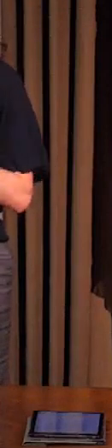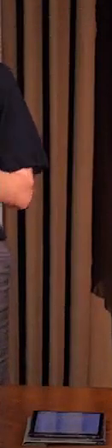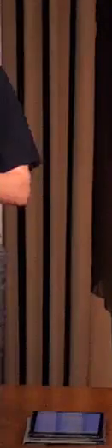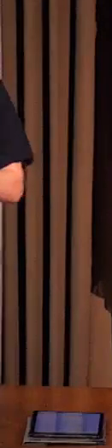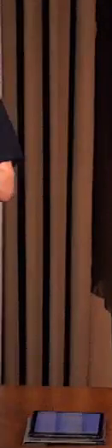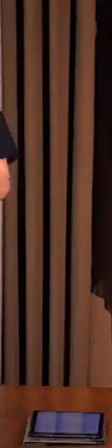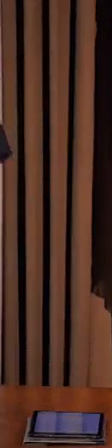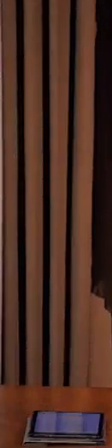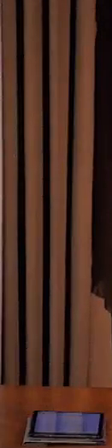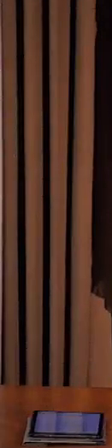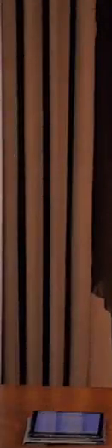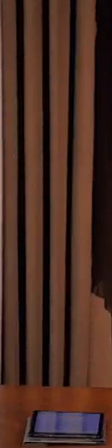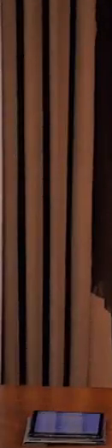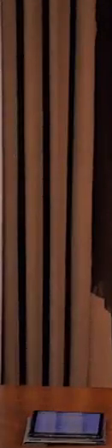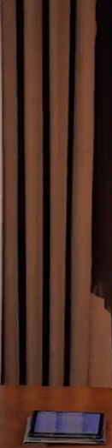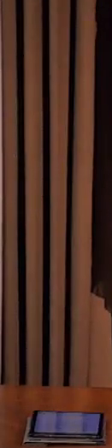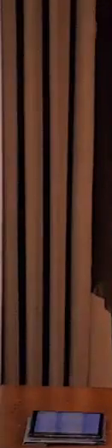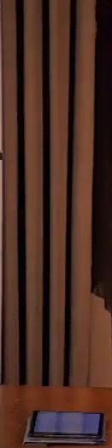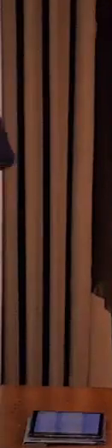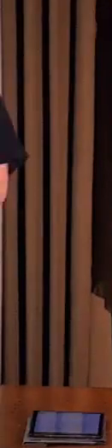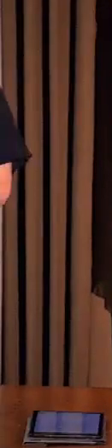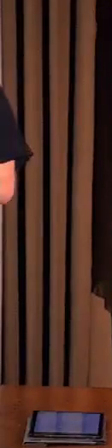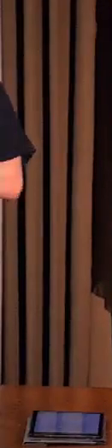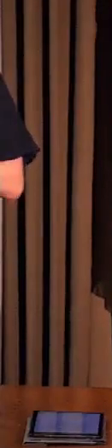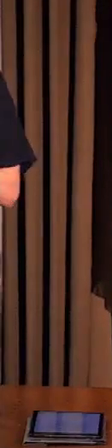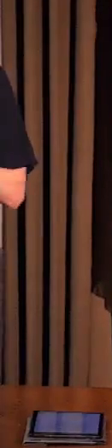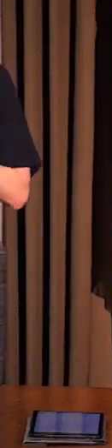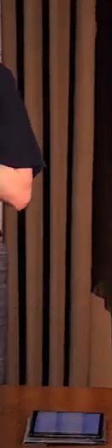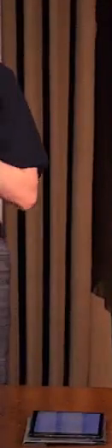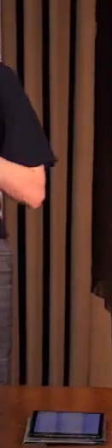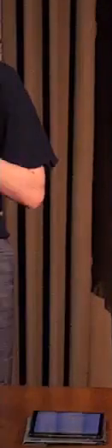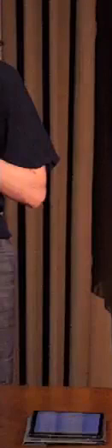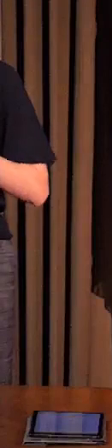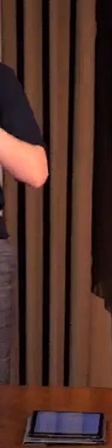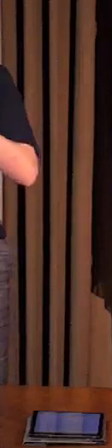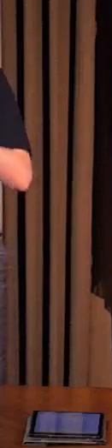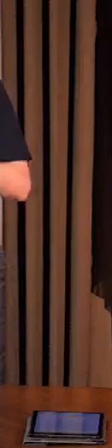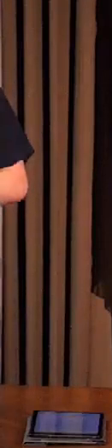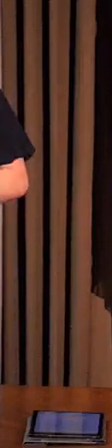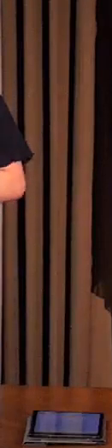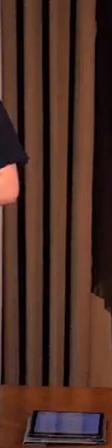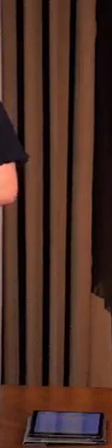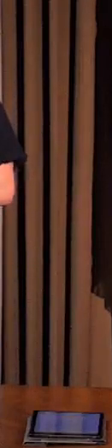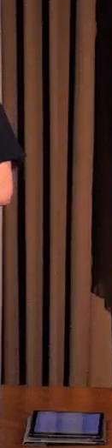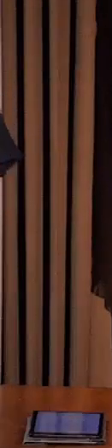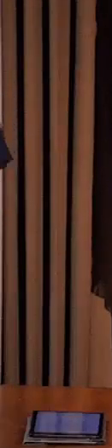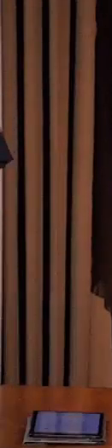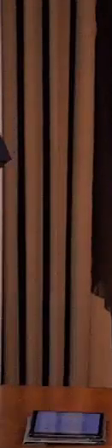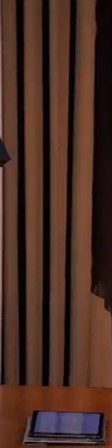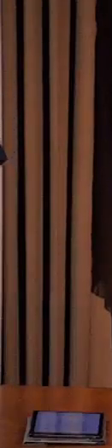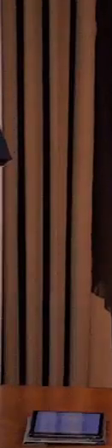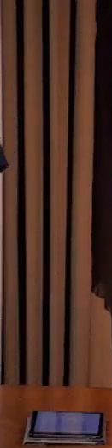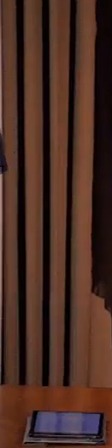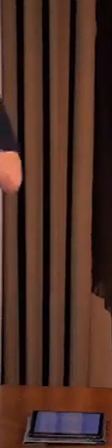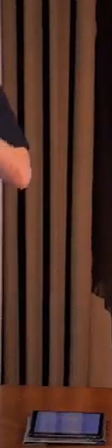November, we recorded 563 reinfections, and in